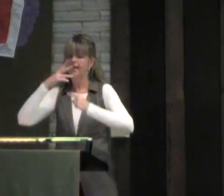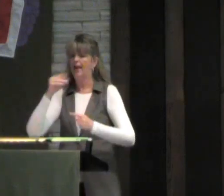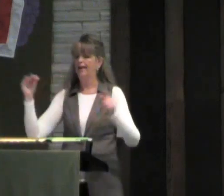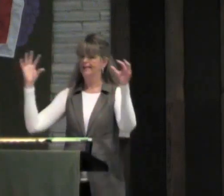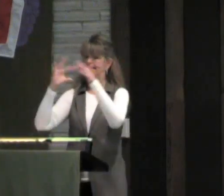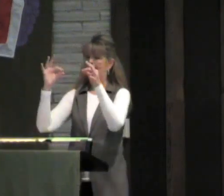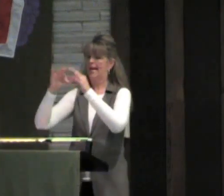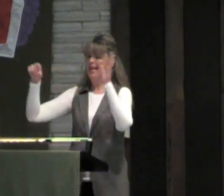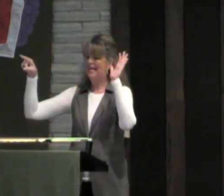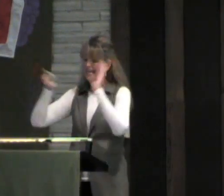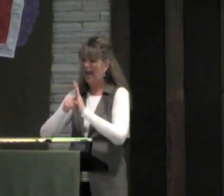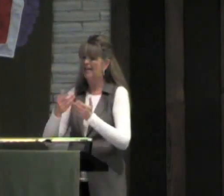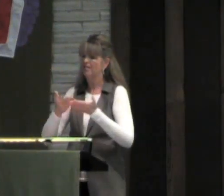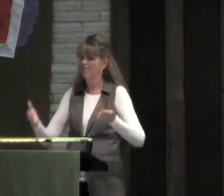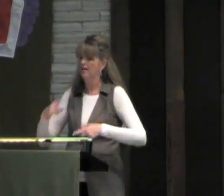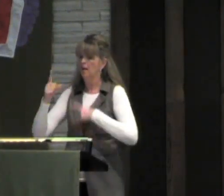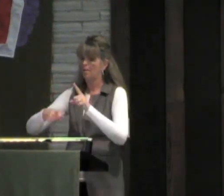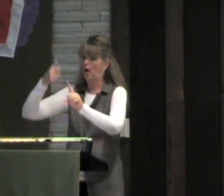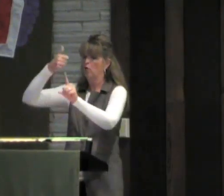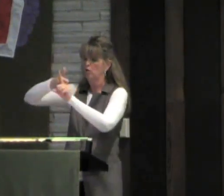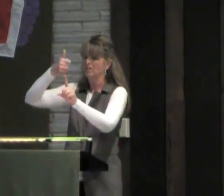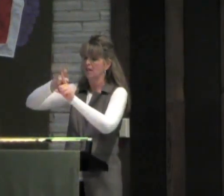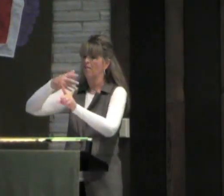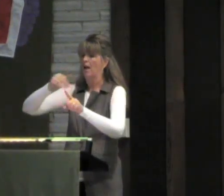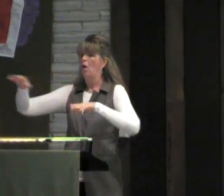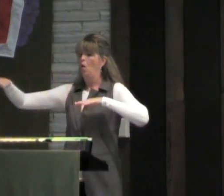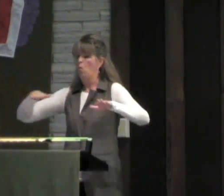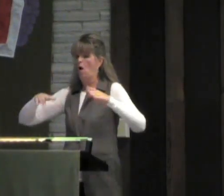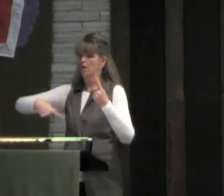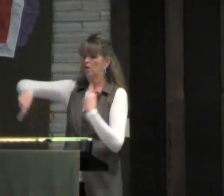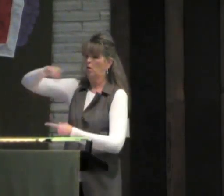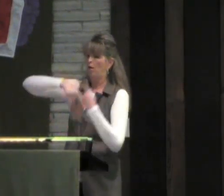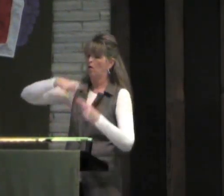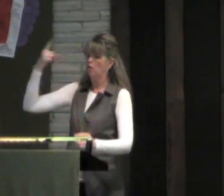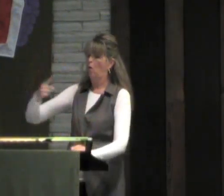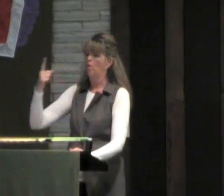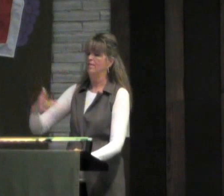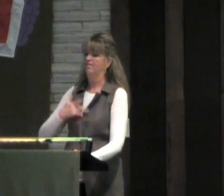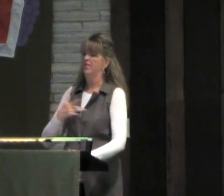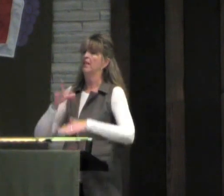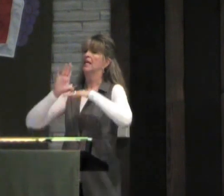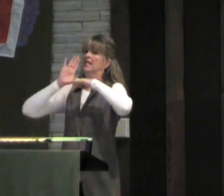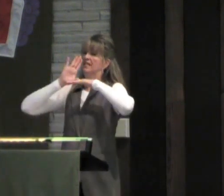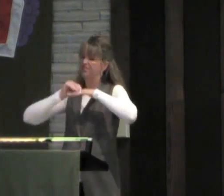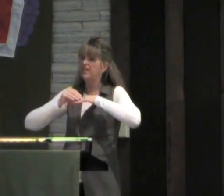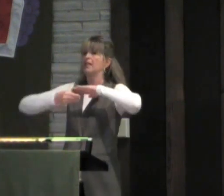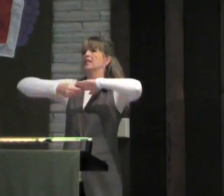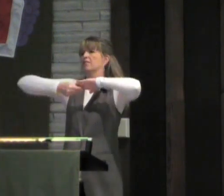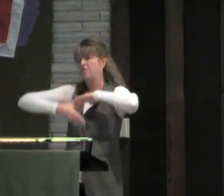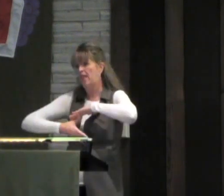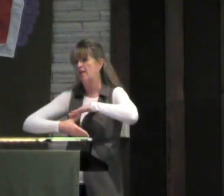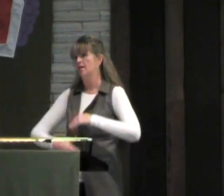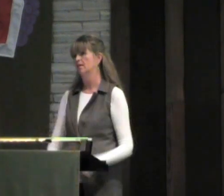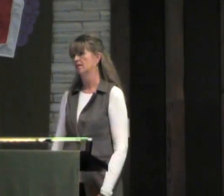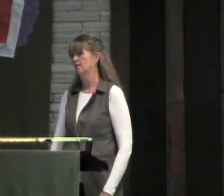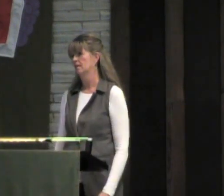every day thinking and talking negative things about yourself. Walking around always feeling